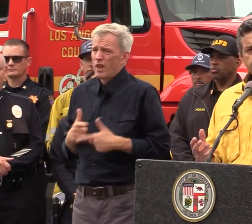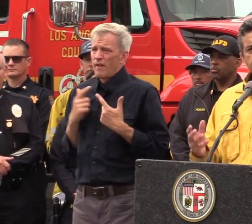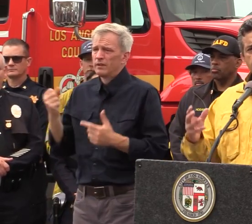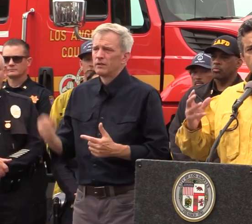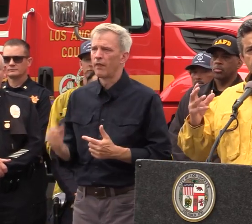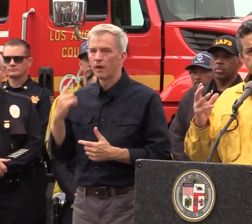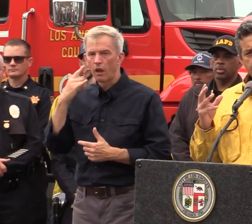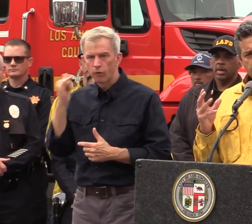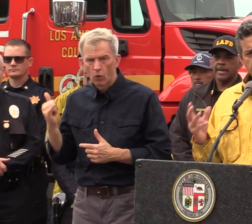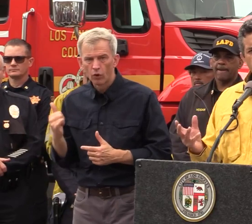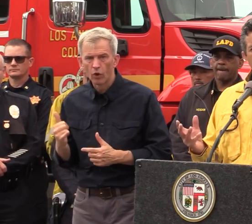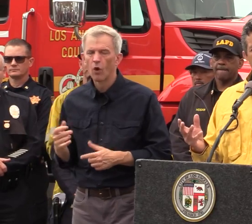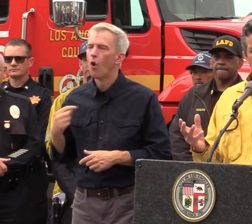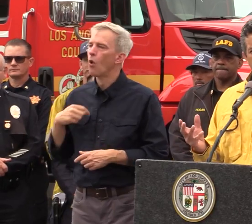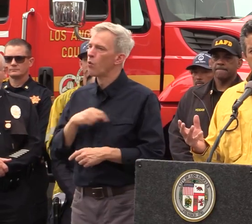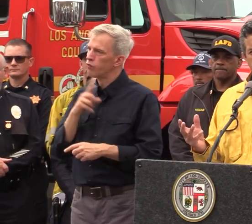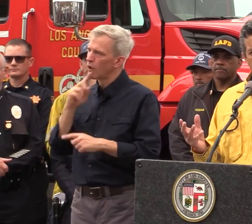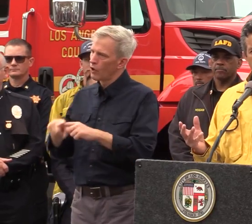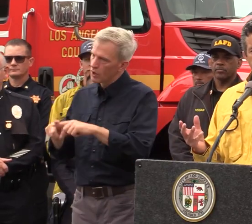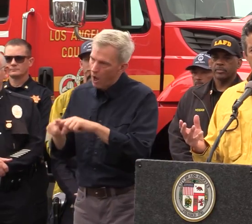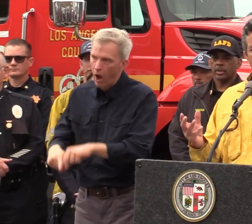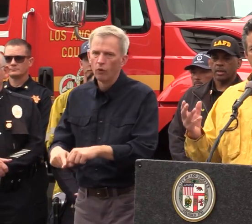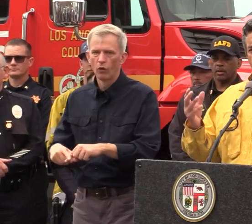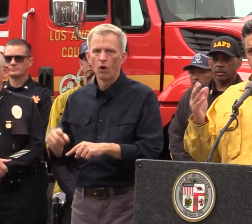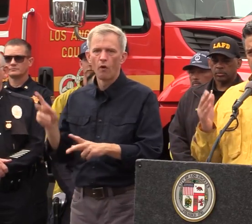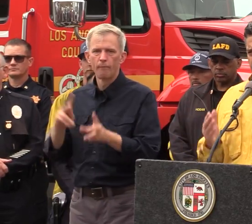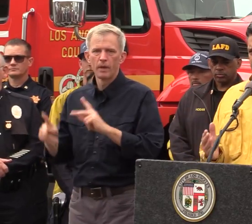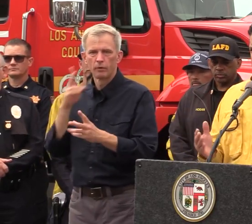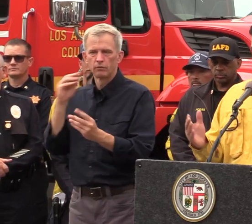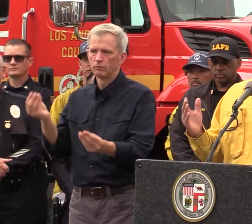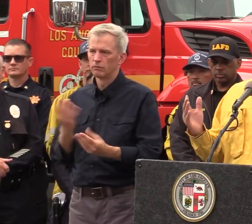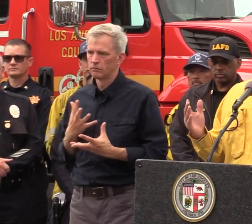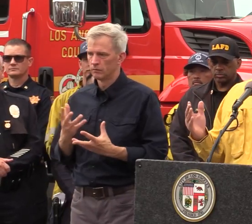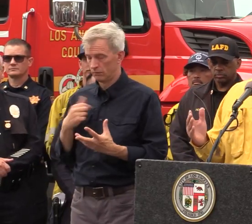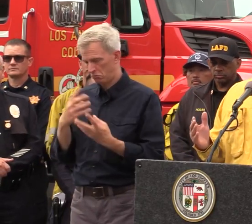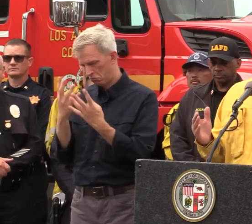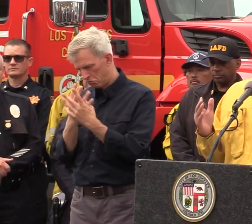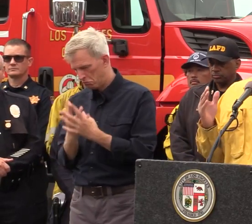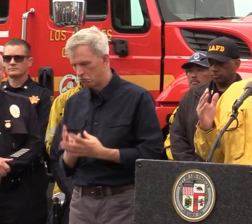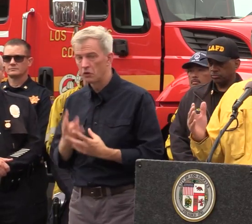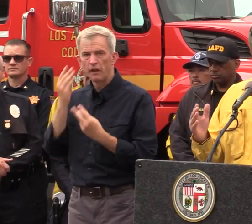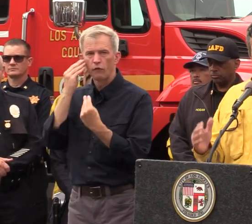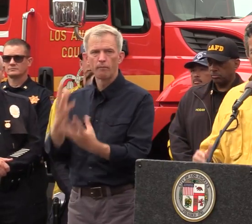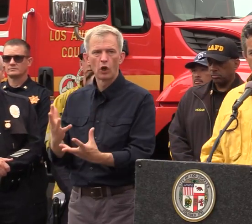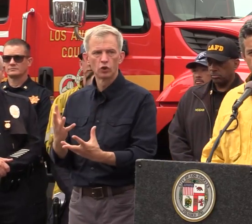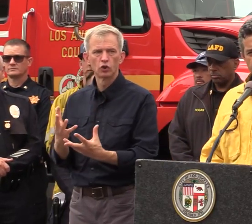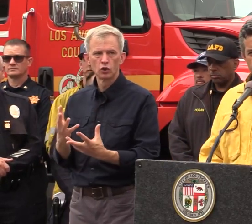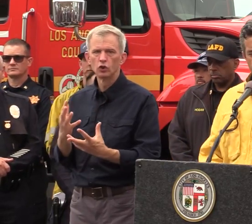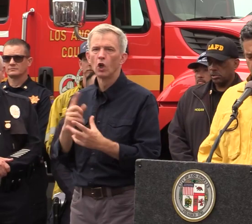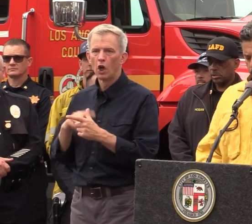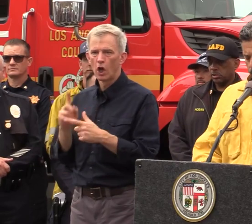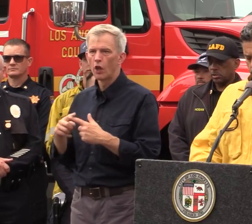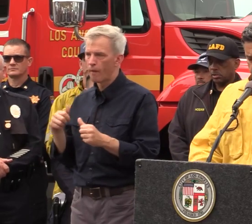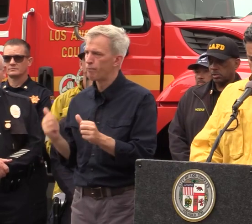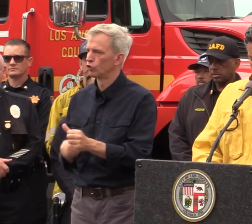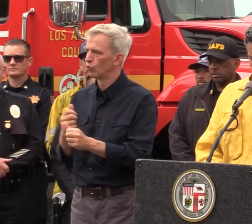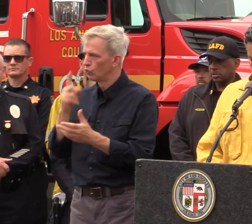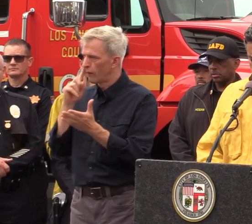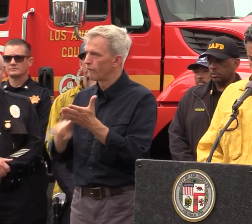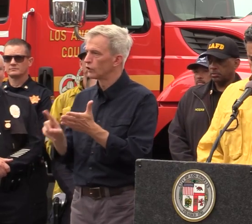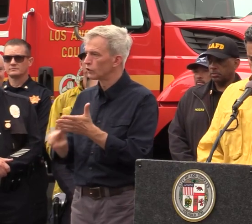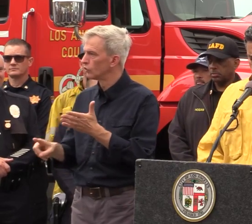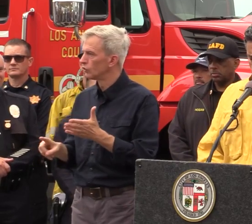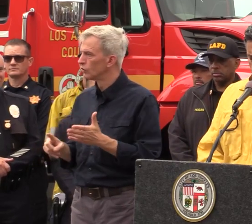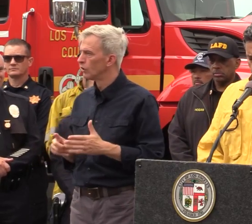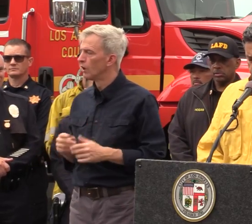California. We count on those tips coming in, and then we vet the tips, and we pursue investigations. And I'm happy to